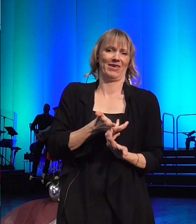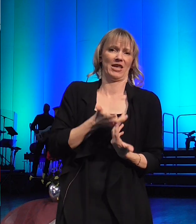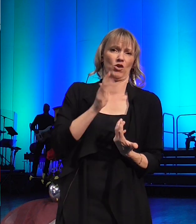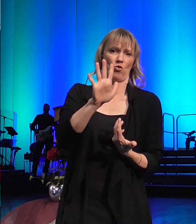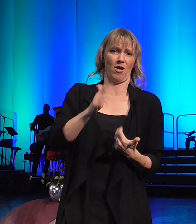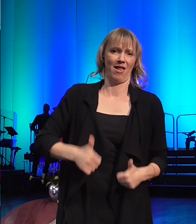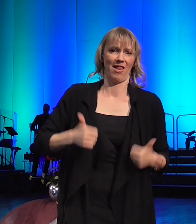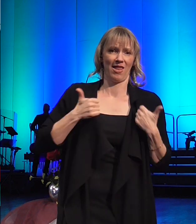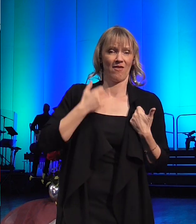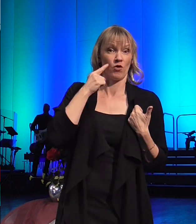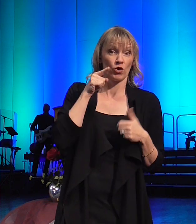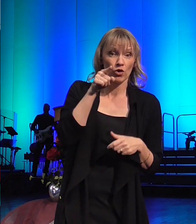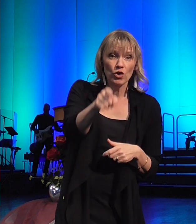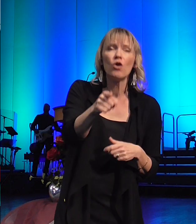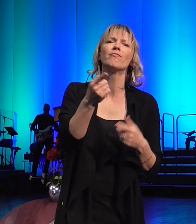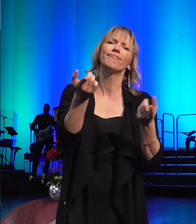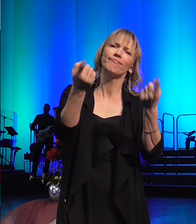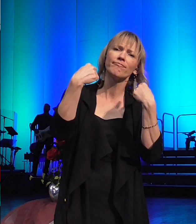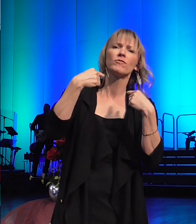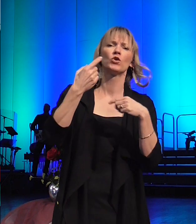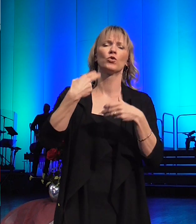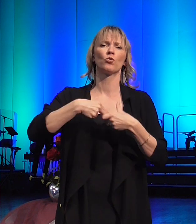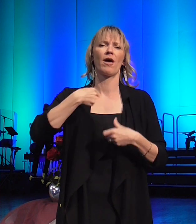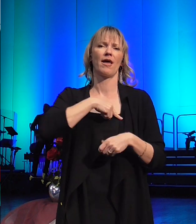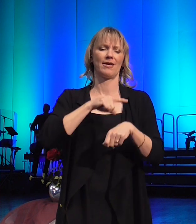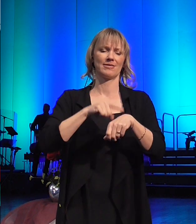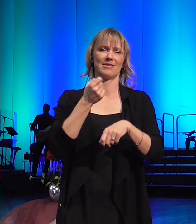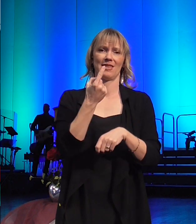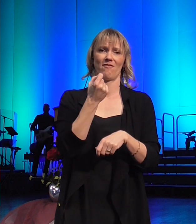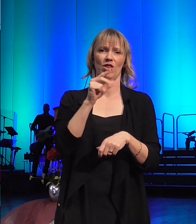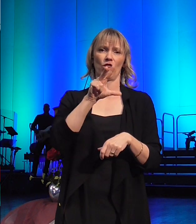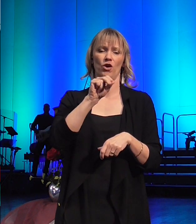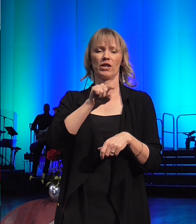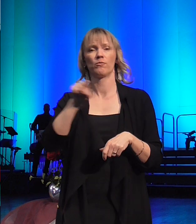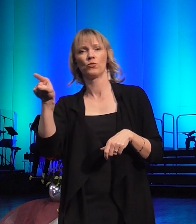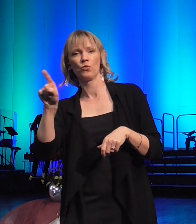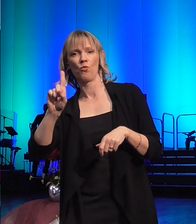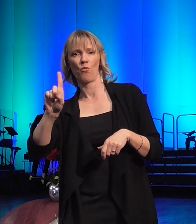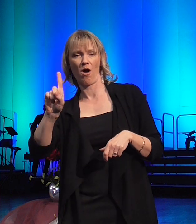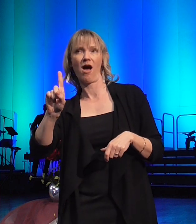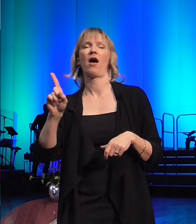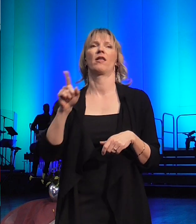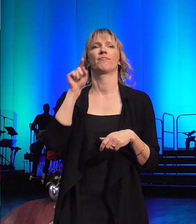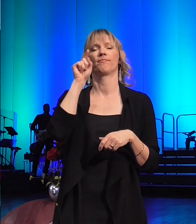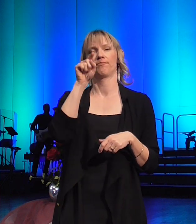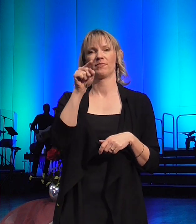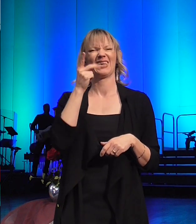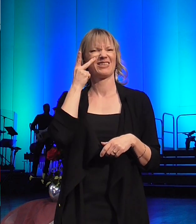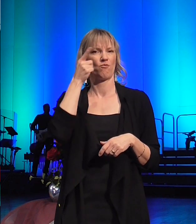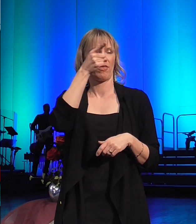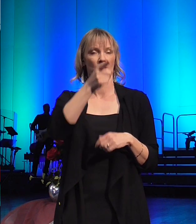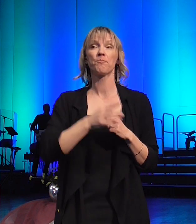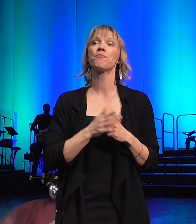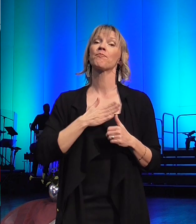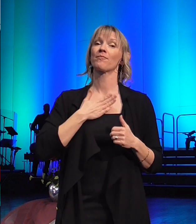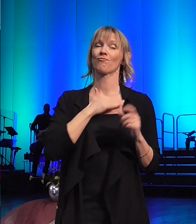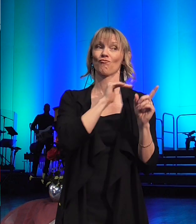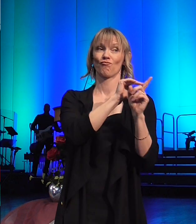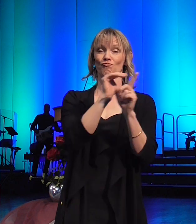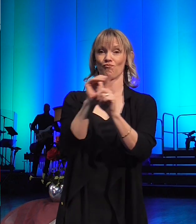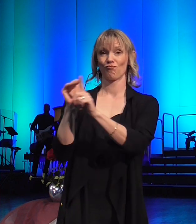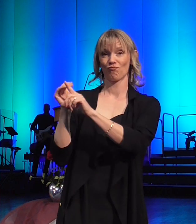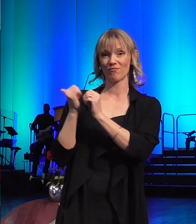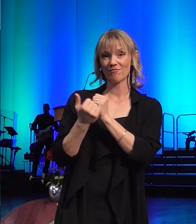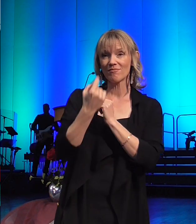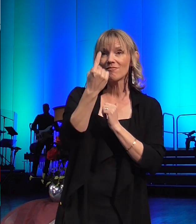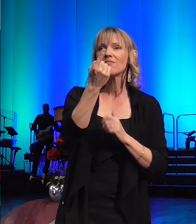come join us for this love offering workshop, 11:30 to 1, and I will see you there. And we are happy to remind